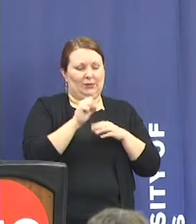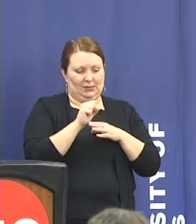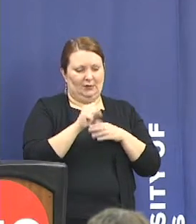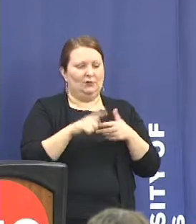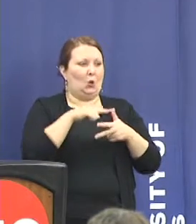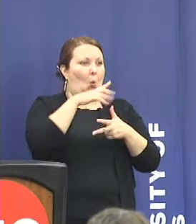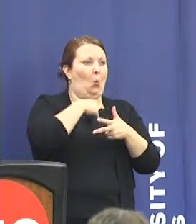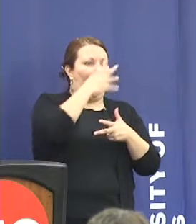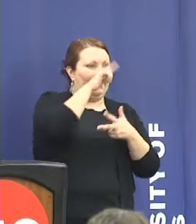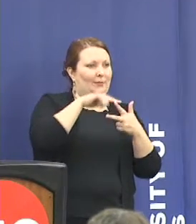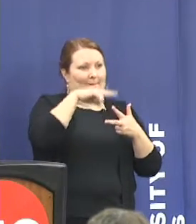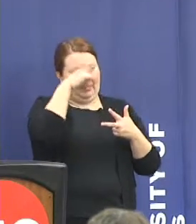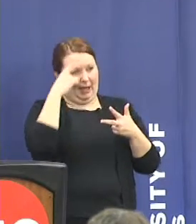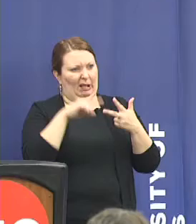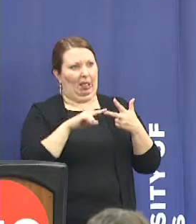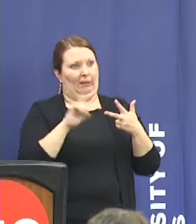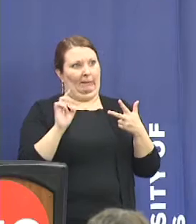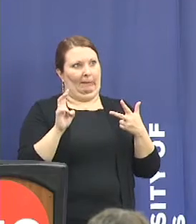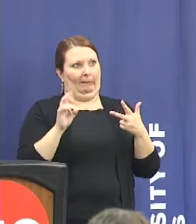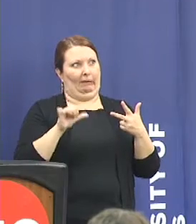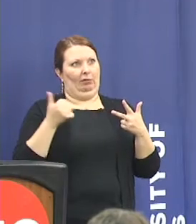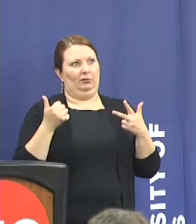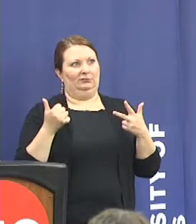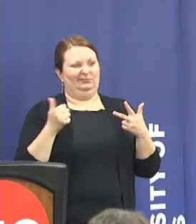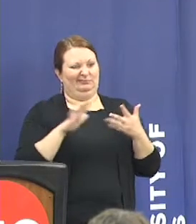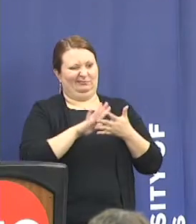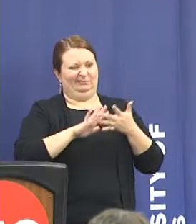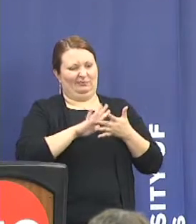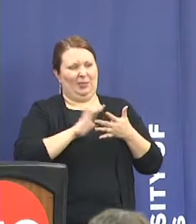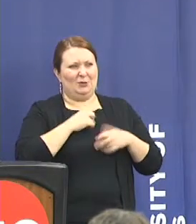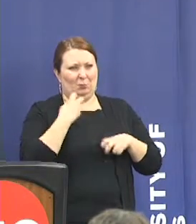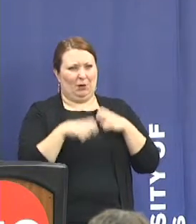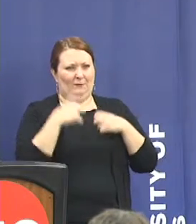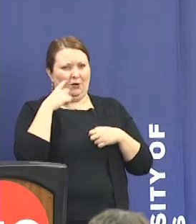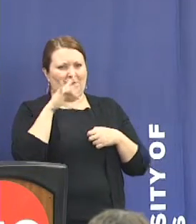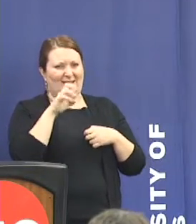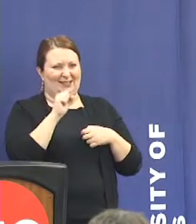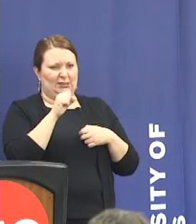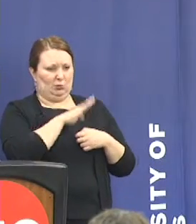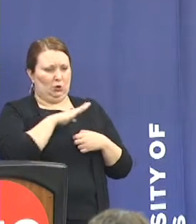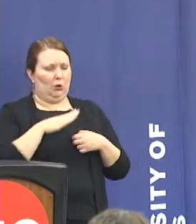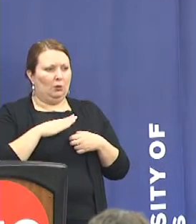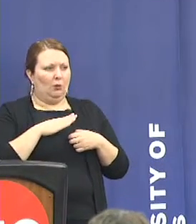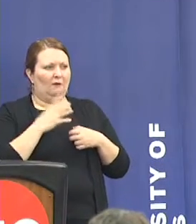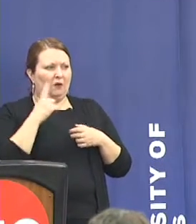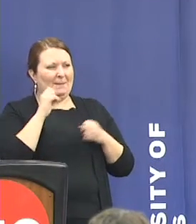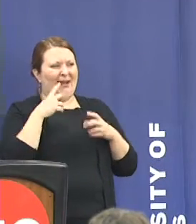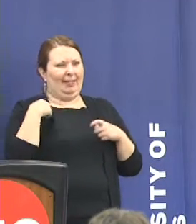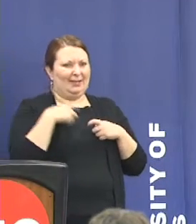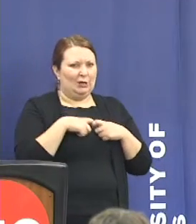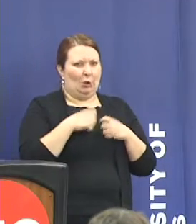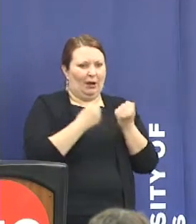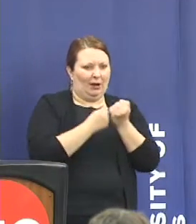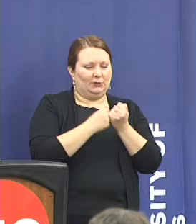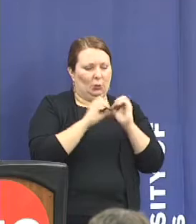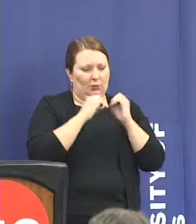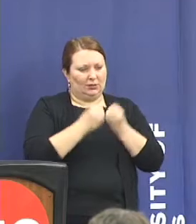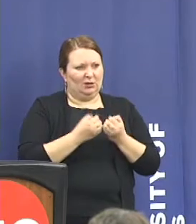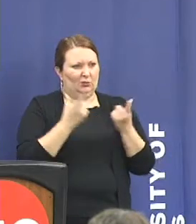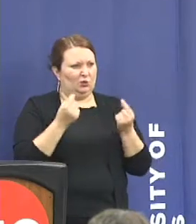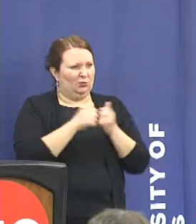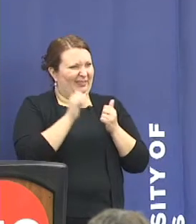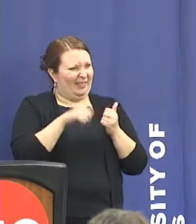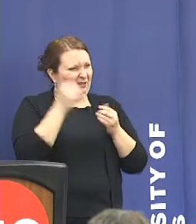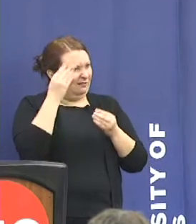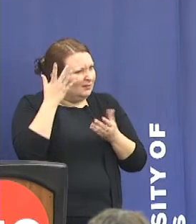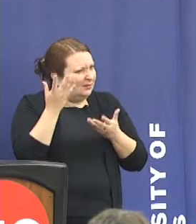after white and black. And so that was obviously a problem for the Census Bureau. It was a problem for many Latino advocacy organizations. What do we do with this?